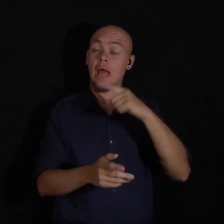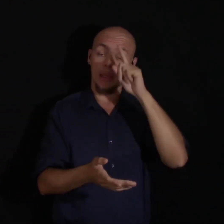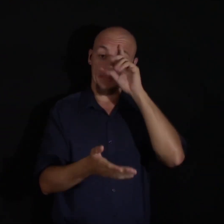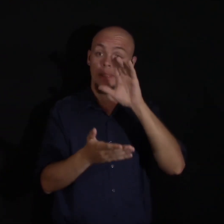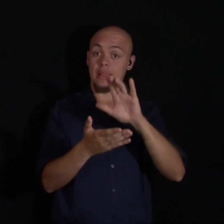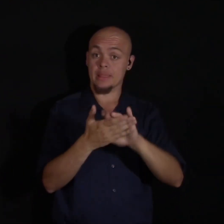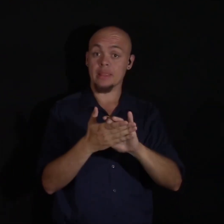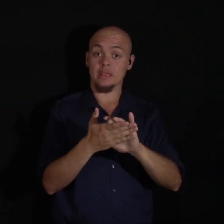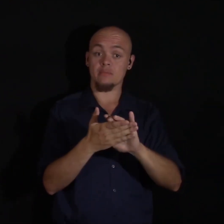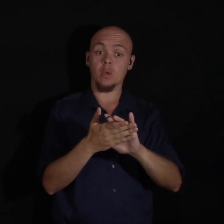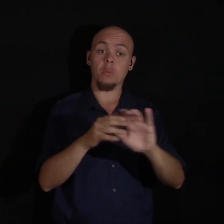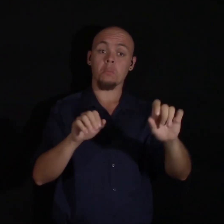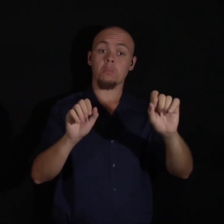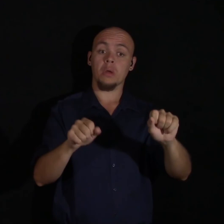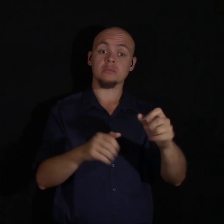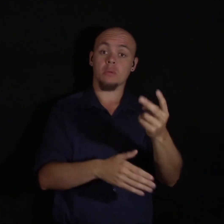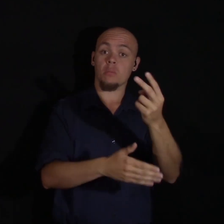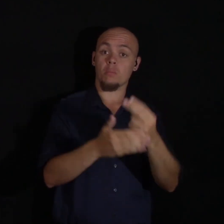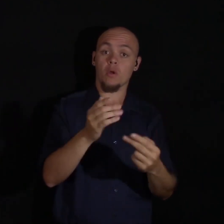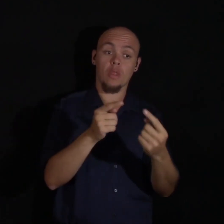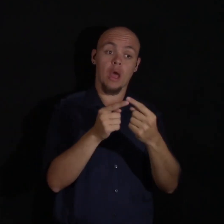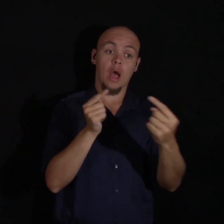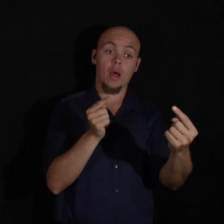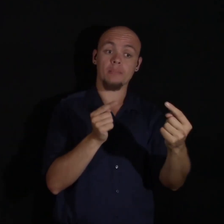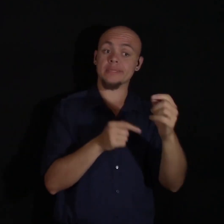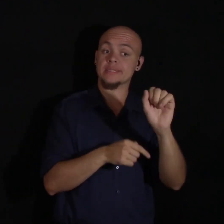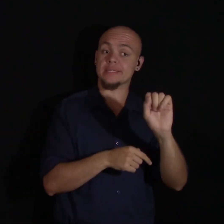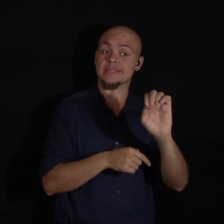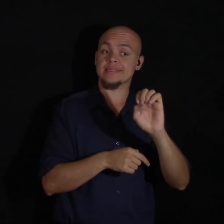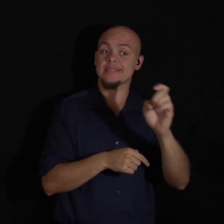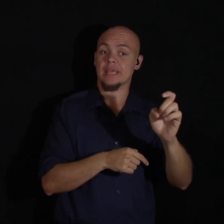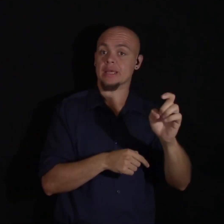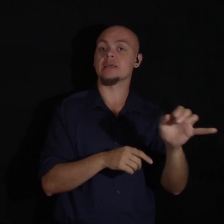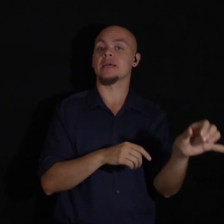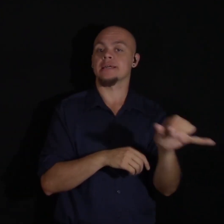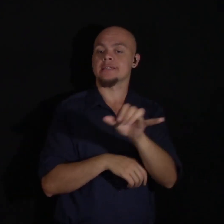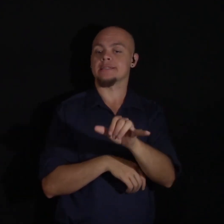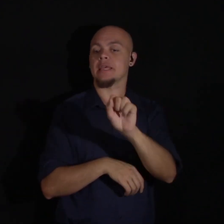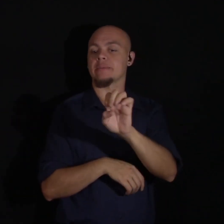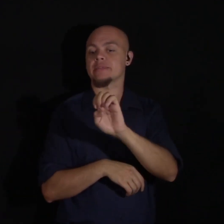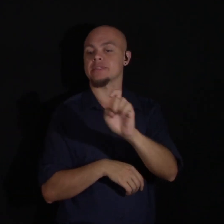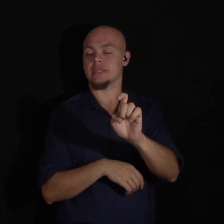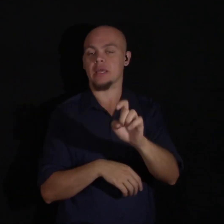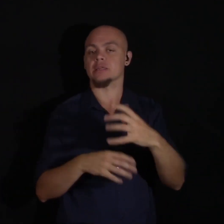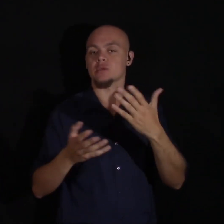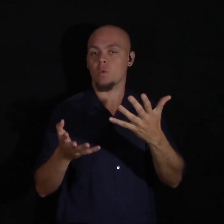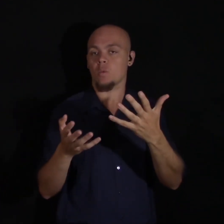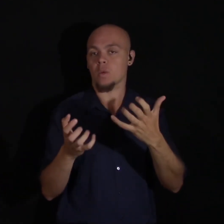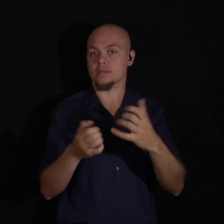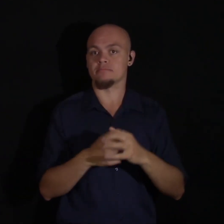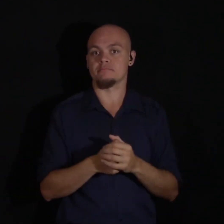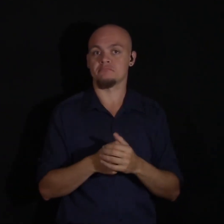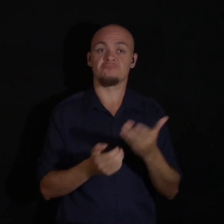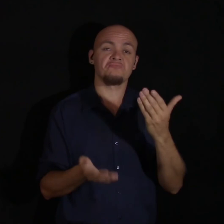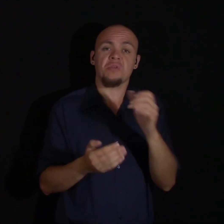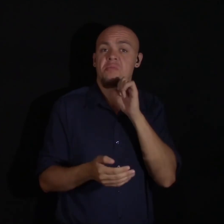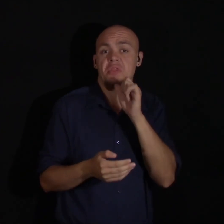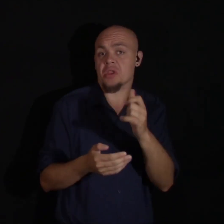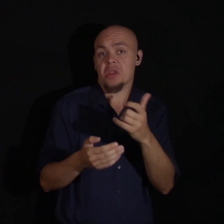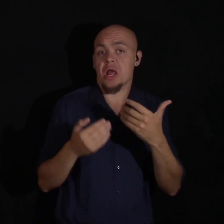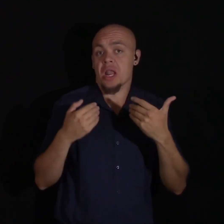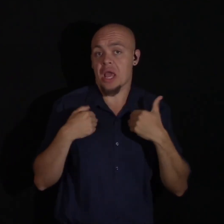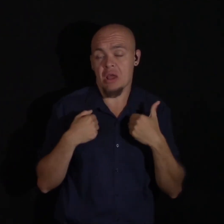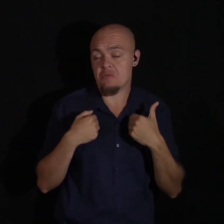will be open to the possibility of both opposite sex and same-sex desires, even if they never act upon them.